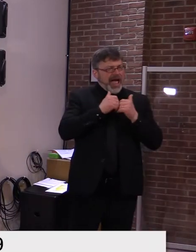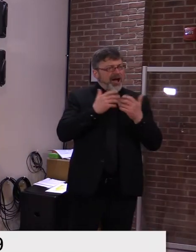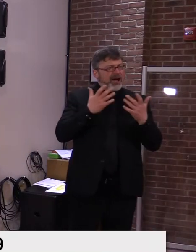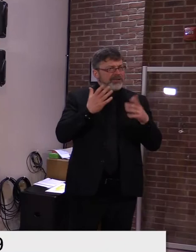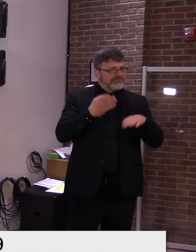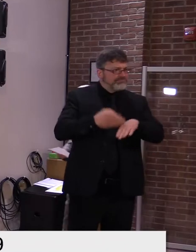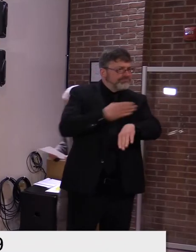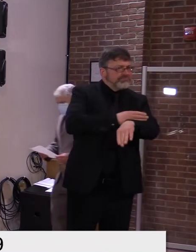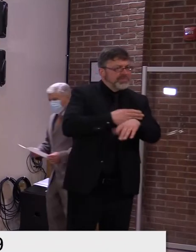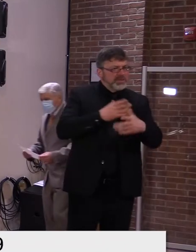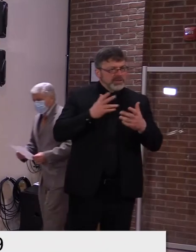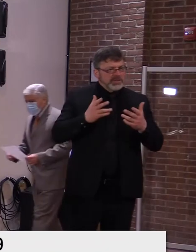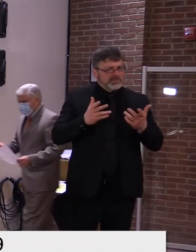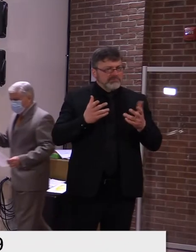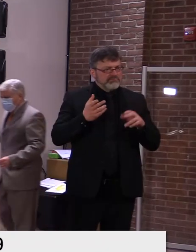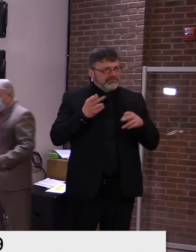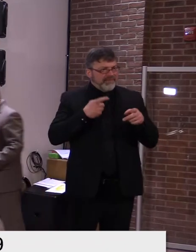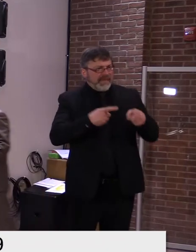Secretary Smith.